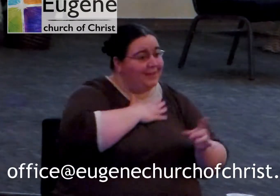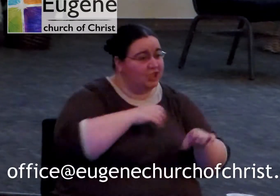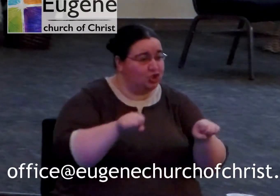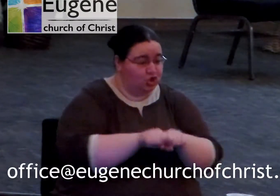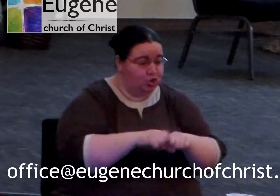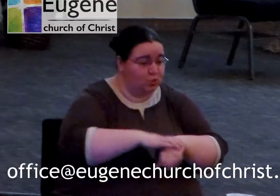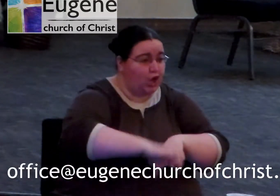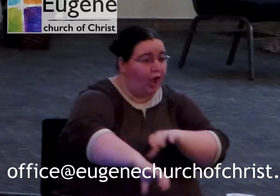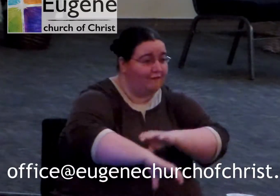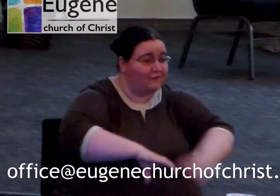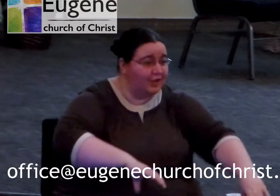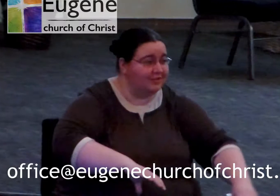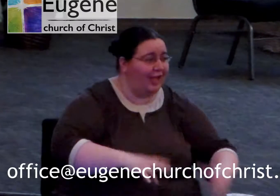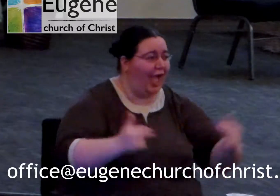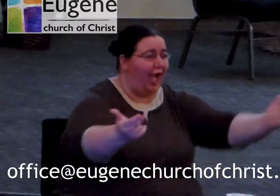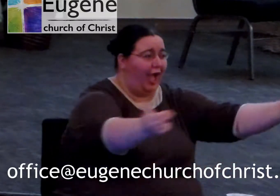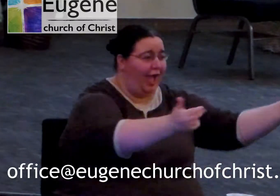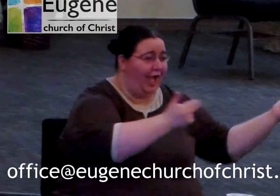awesome.